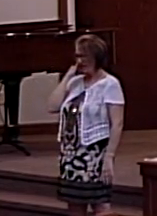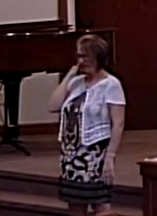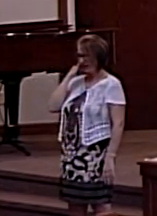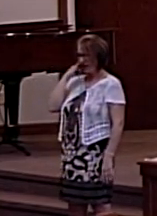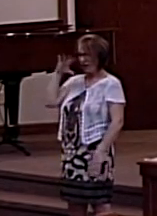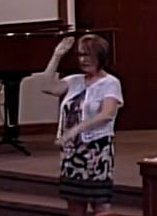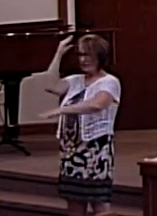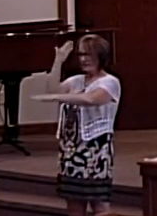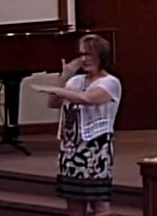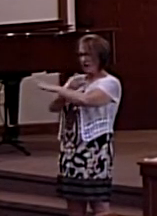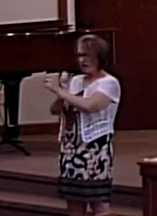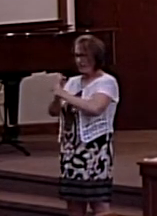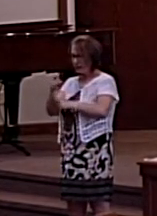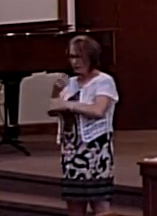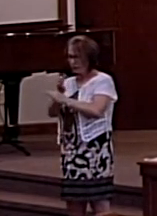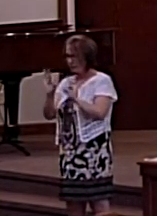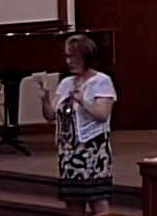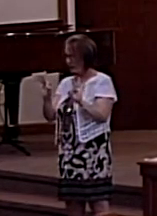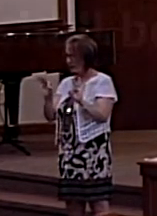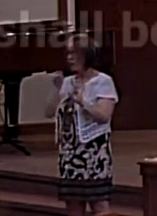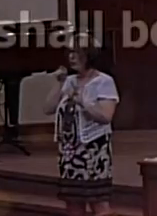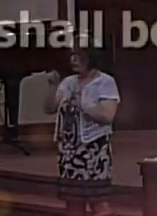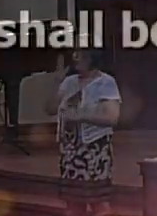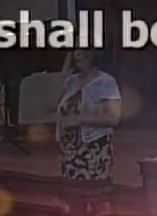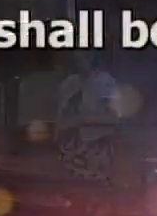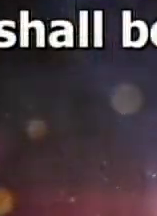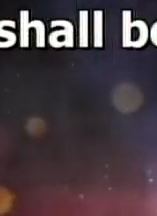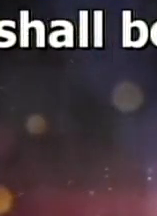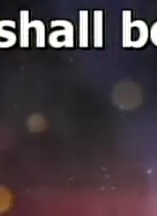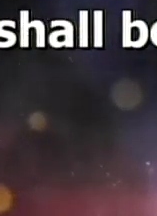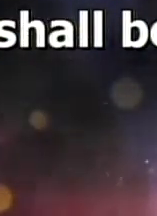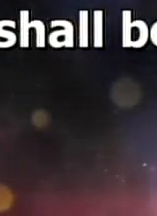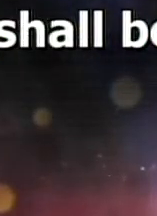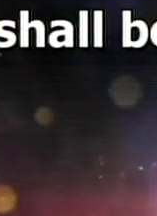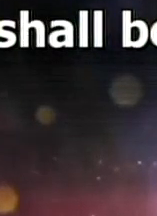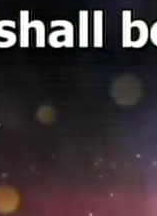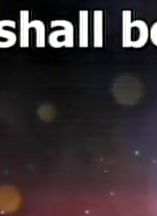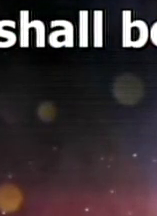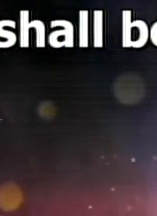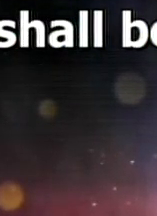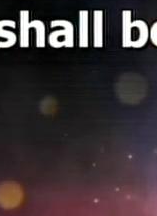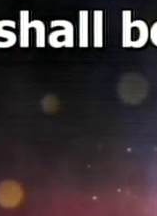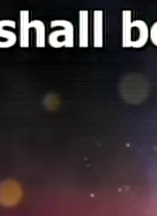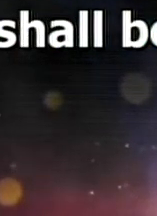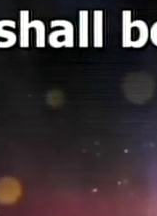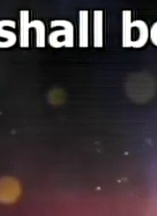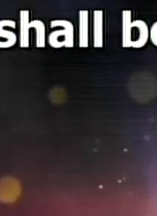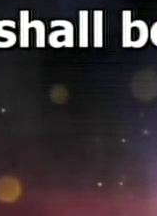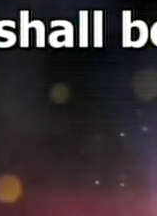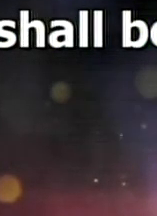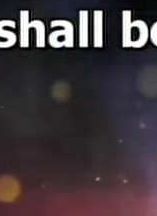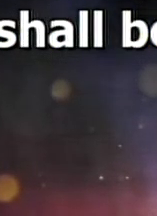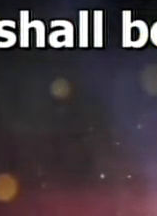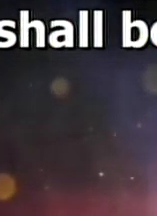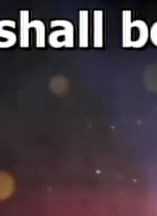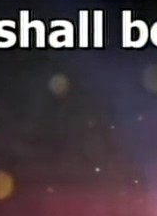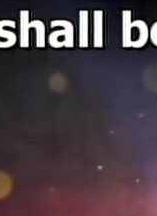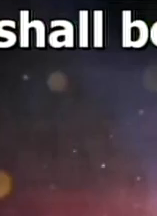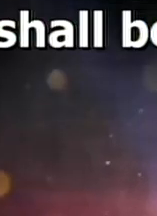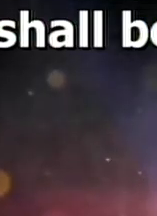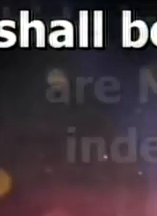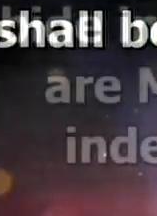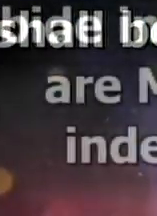free, you shall be free indeed. Verse 31, then Jesus said to those Jews who believed him,